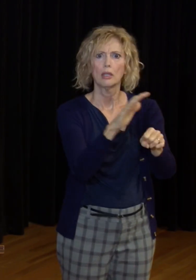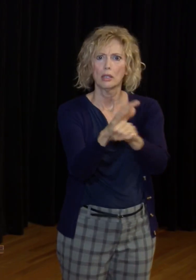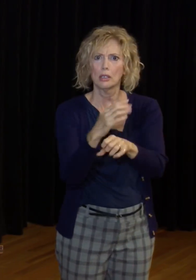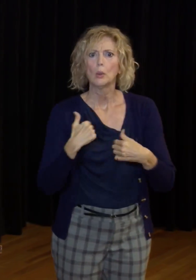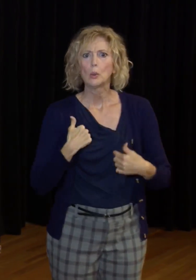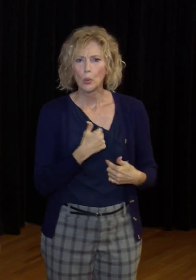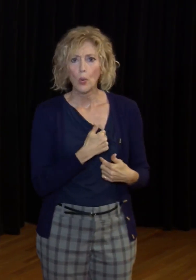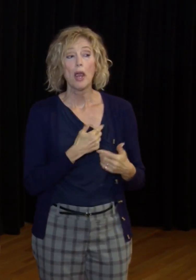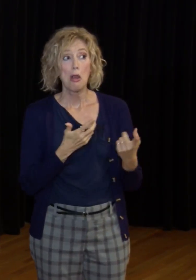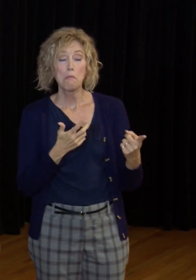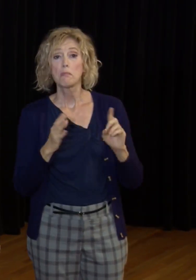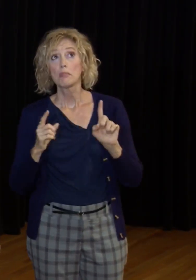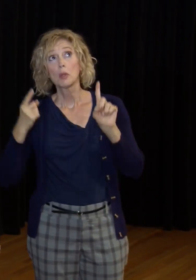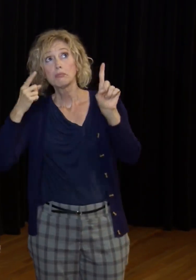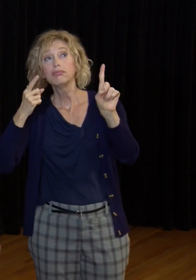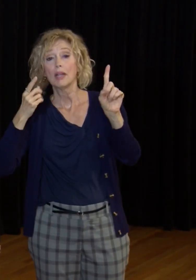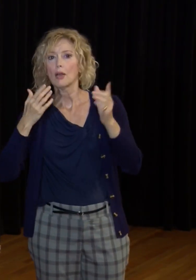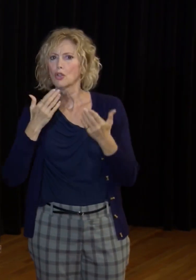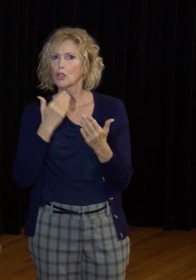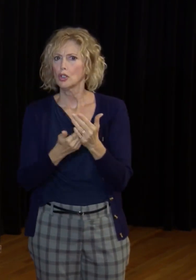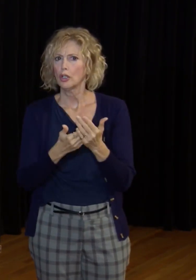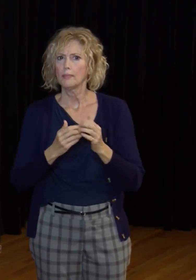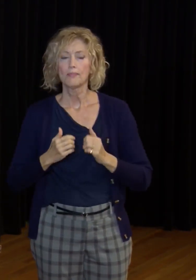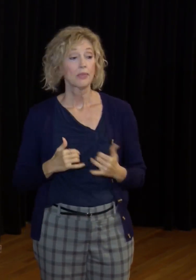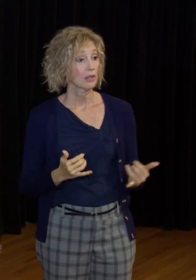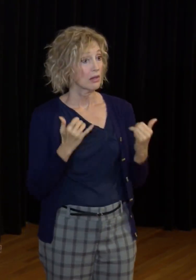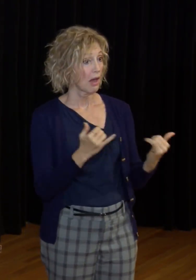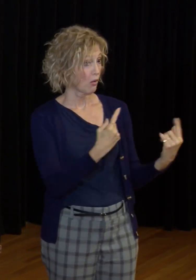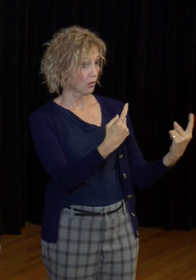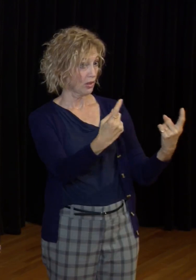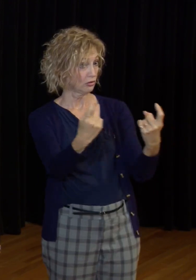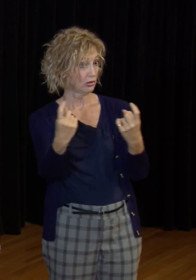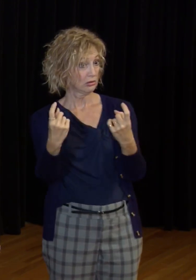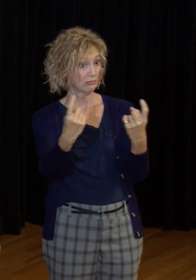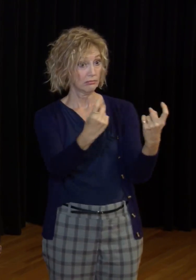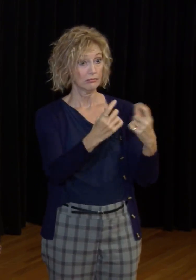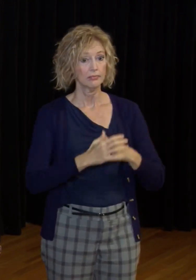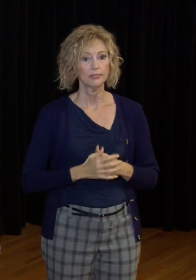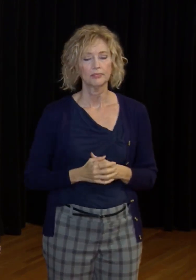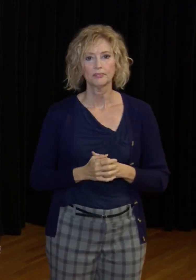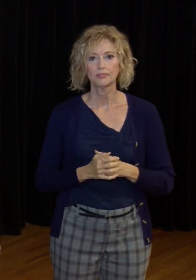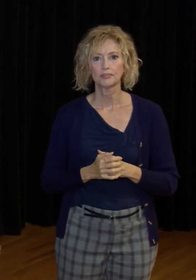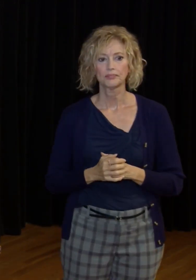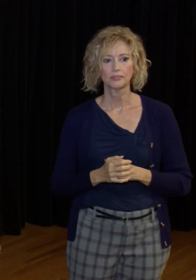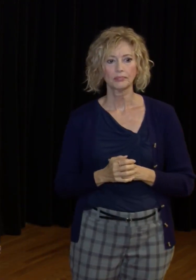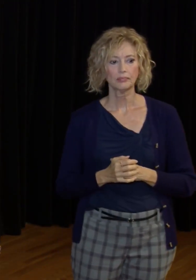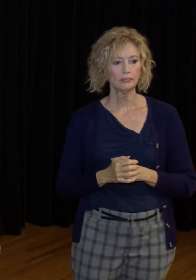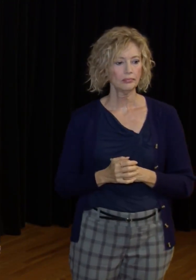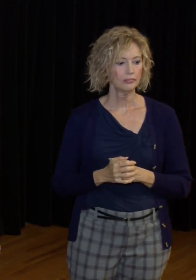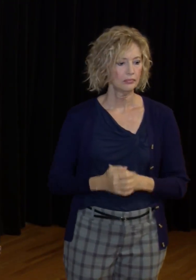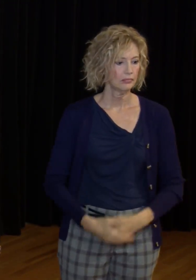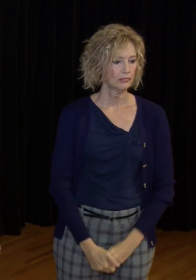we're headed in the right direction. So with that, I'll answer any questions that anybody has.